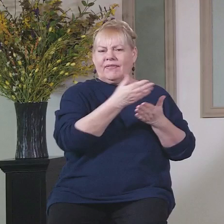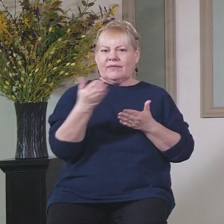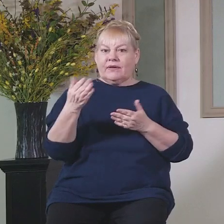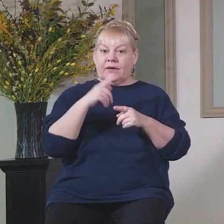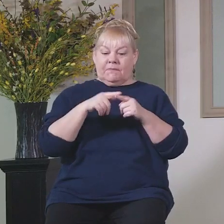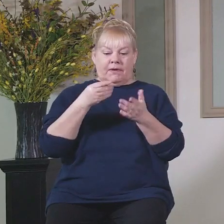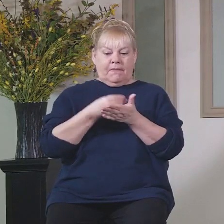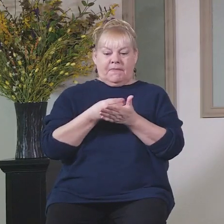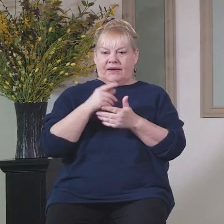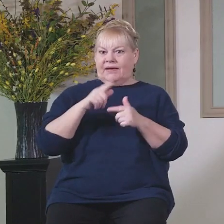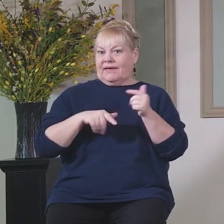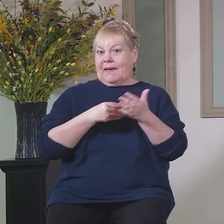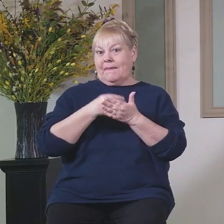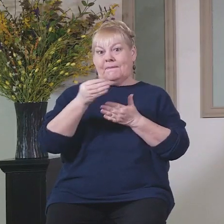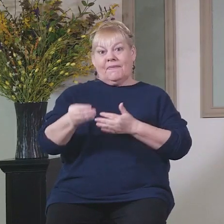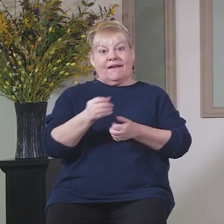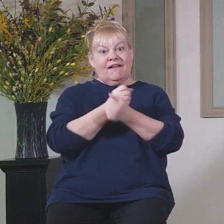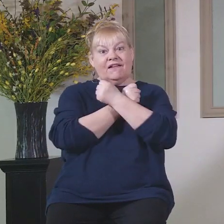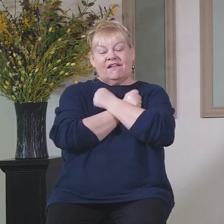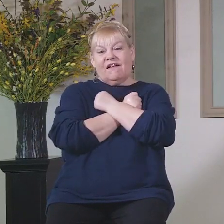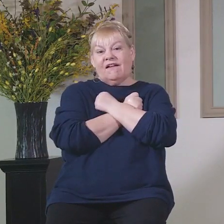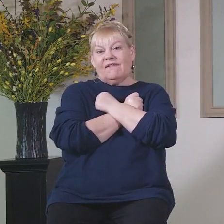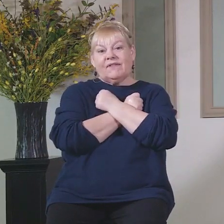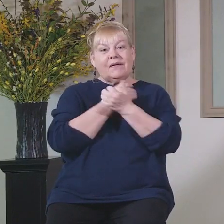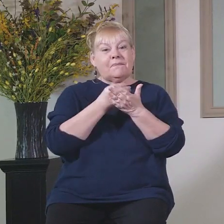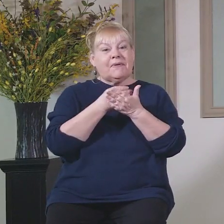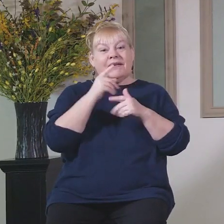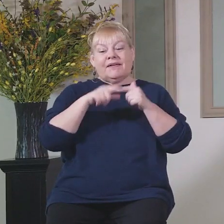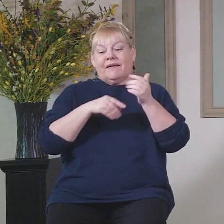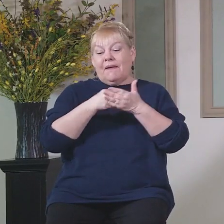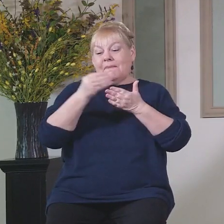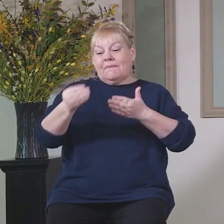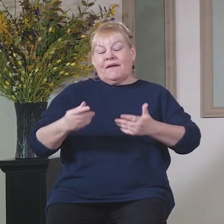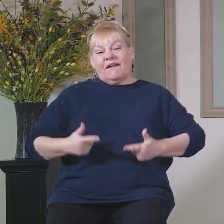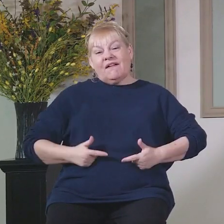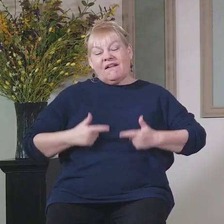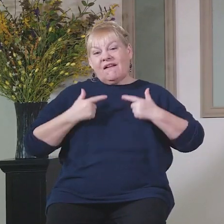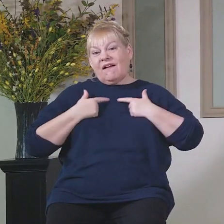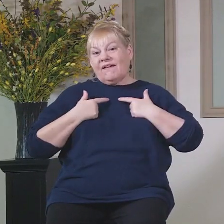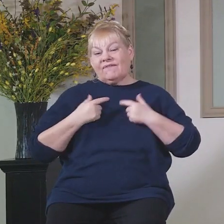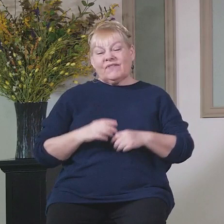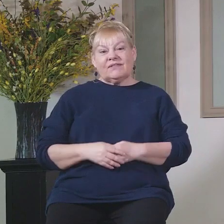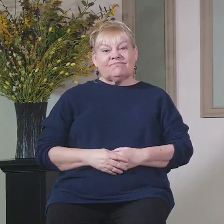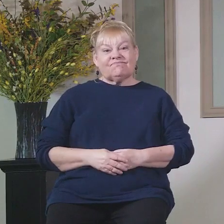But money can't buy you love. And money can't buy you life.